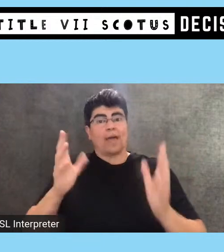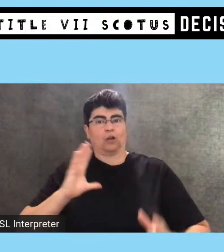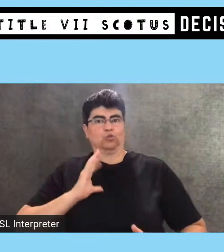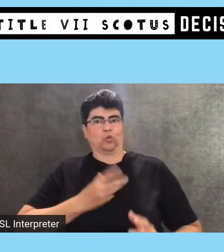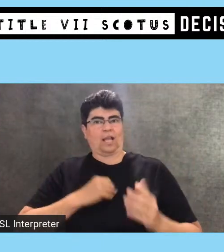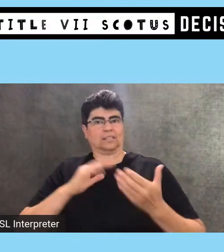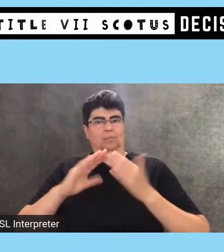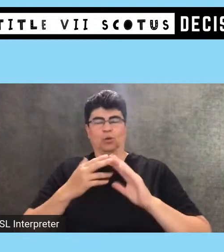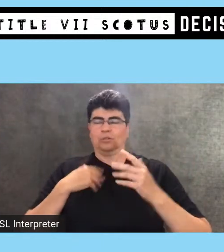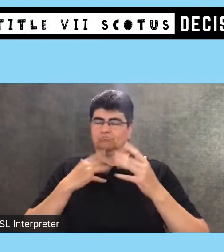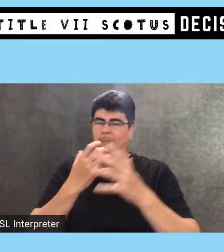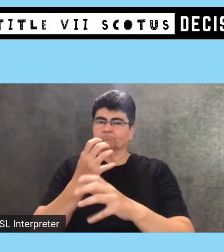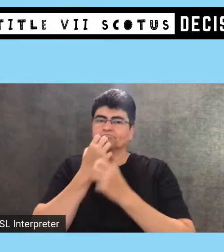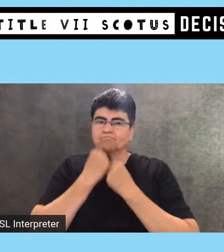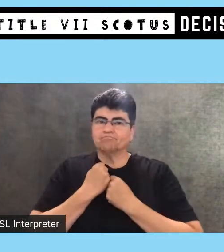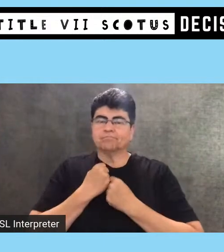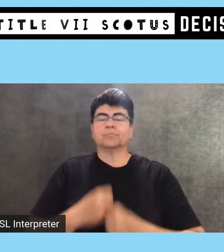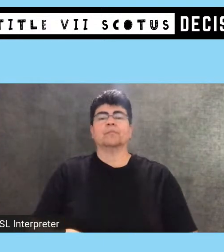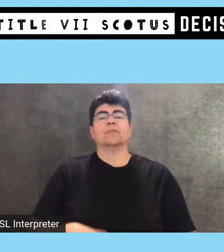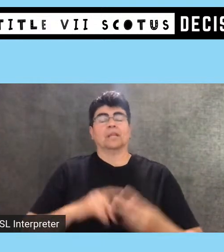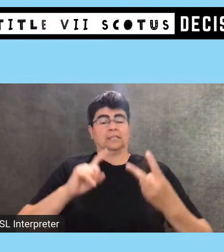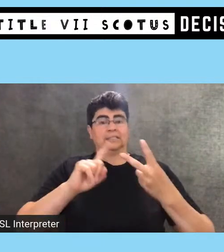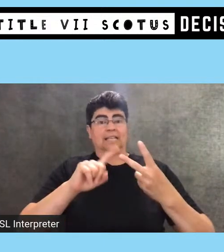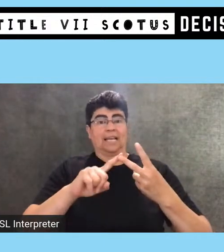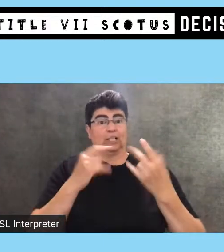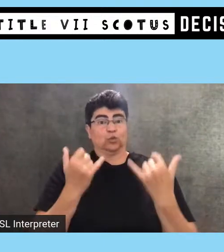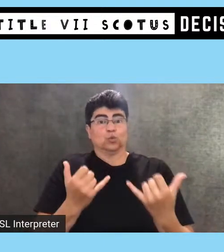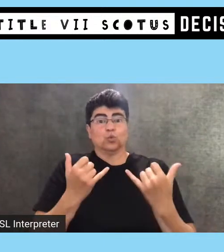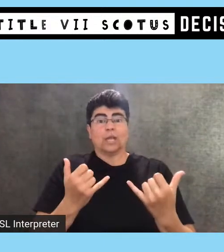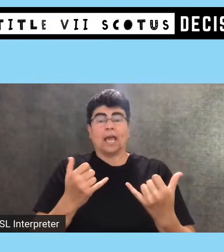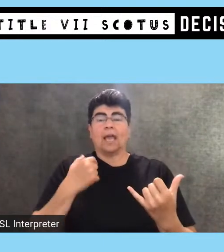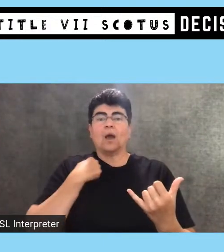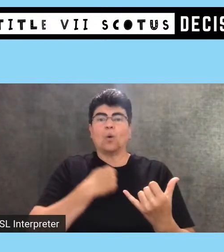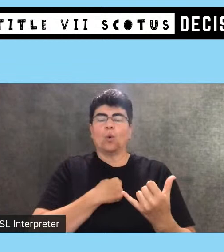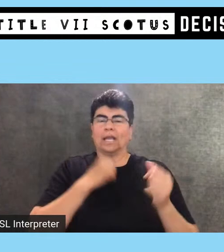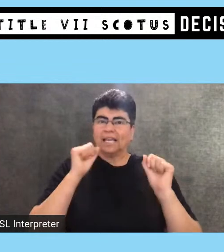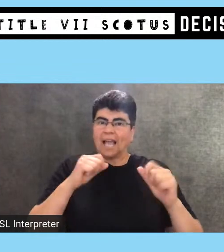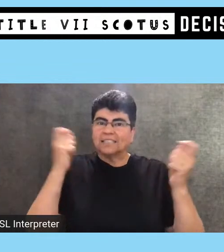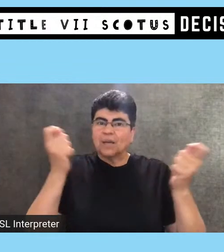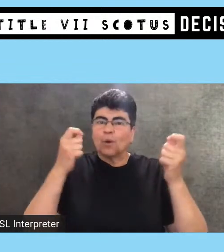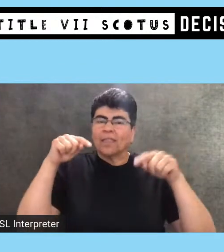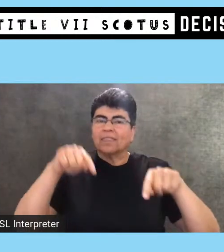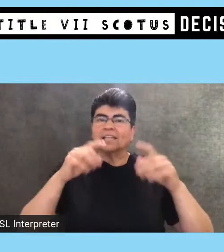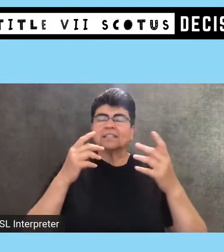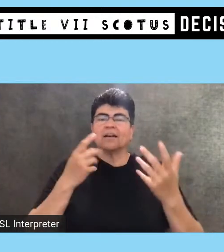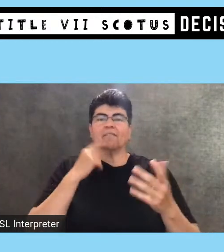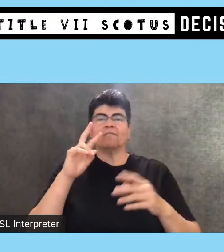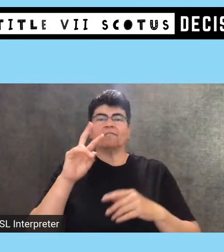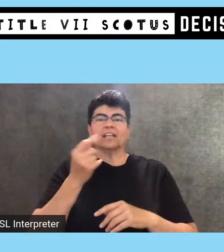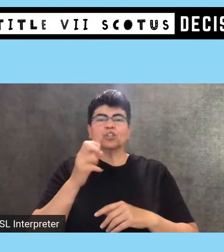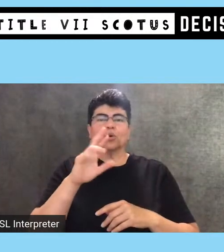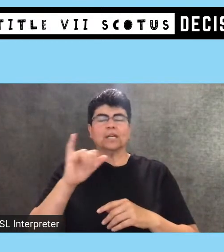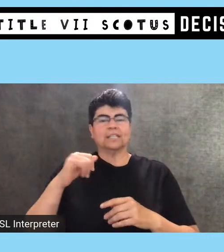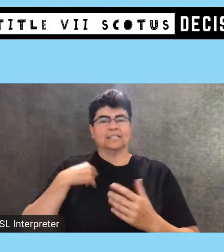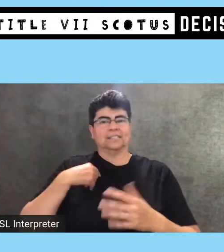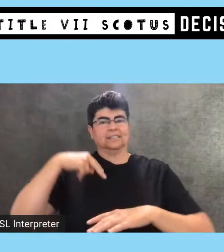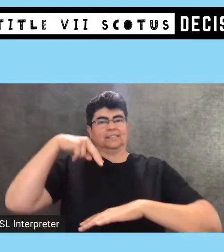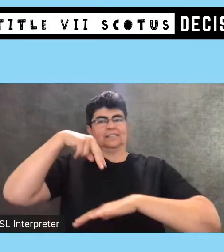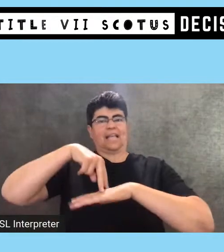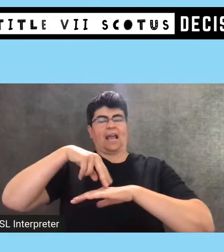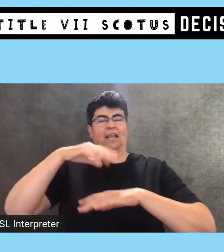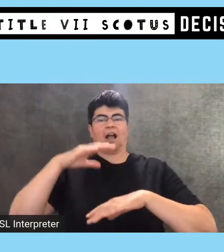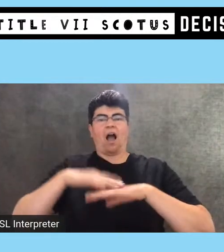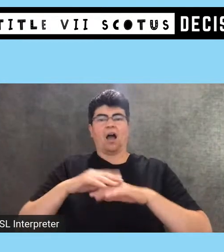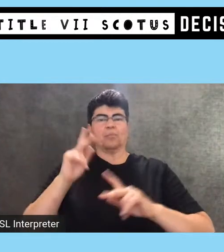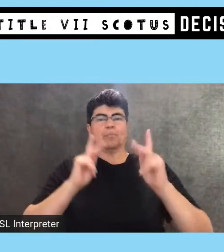community. Second, today we get to celebrate this victory standing on the shoulders of